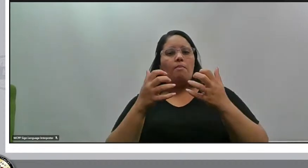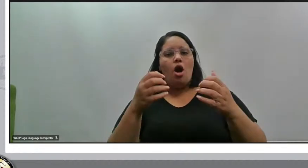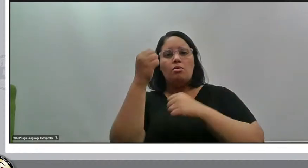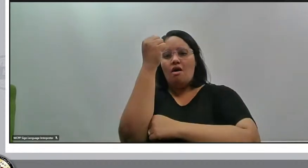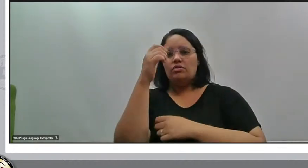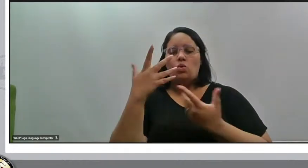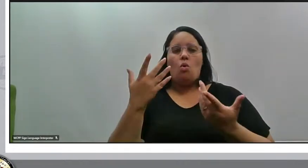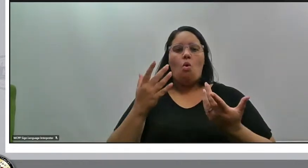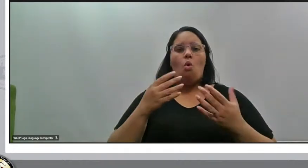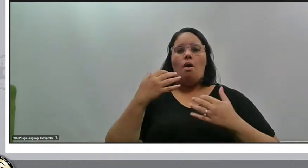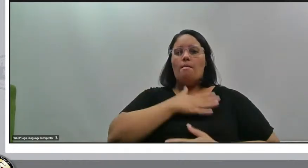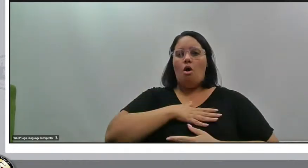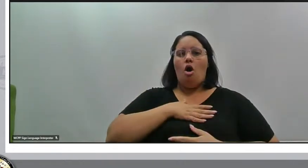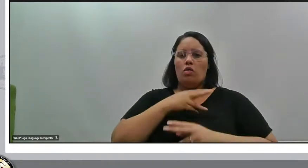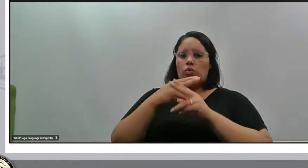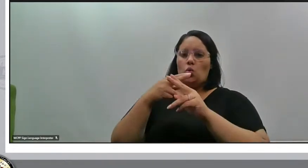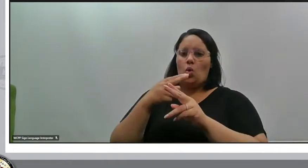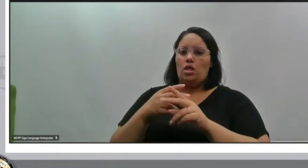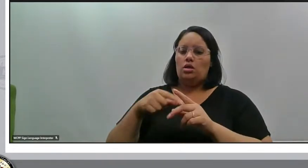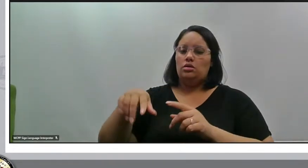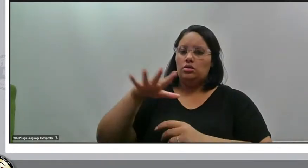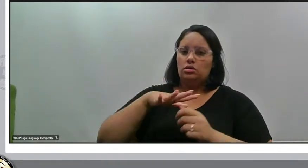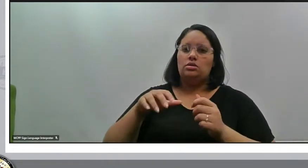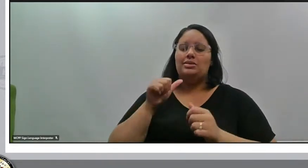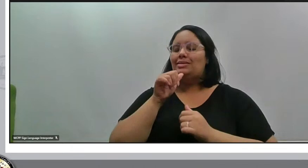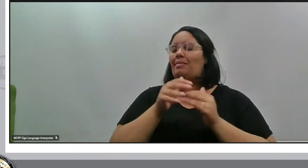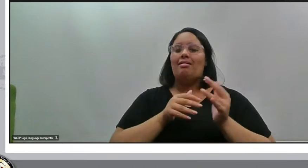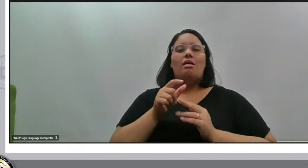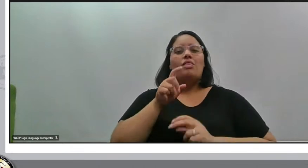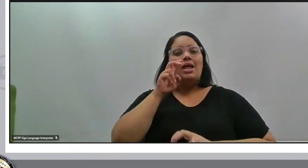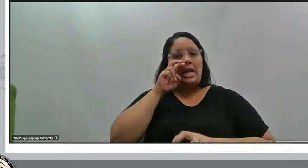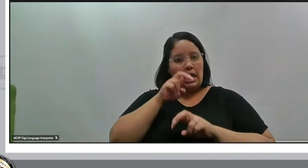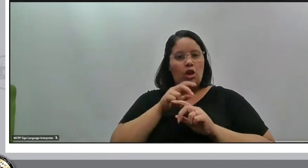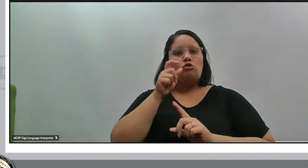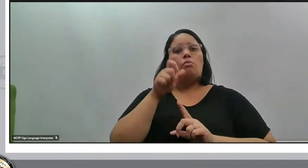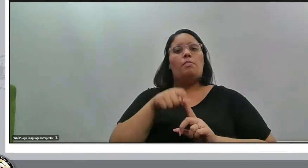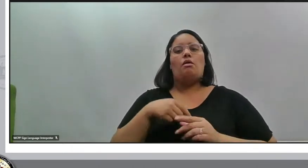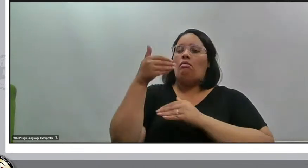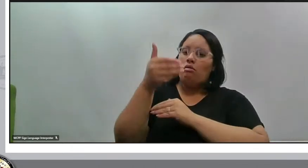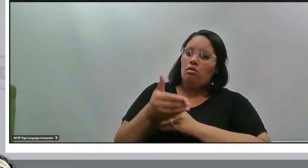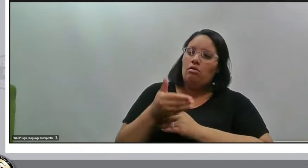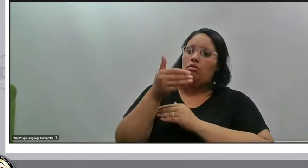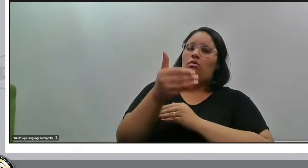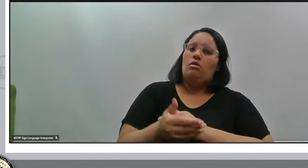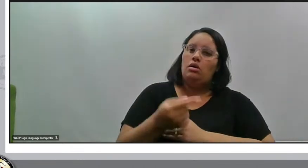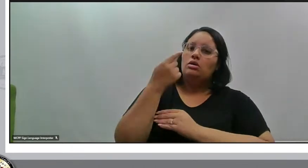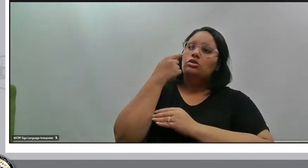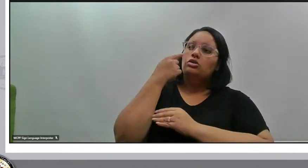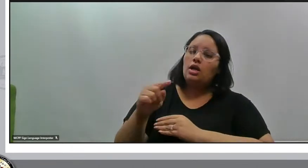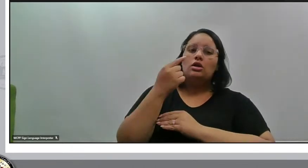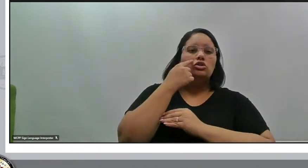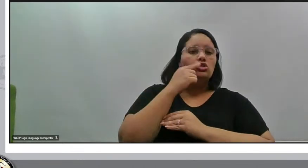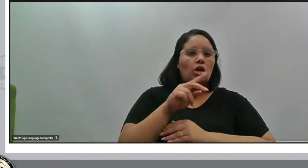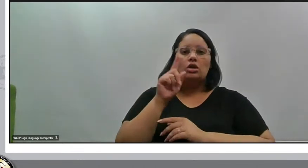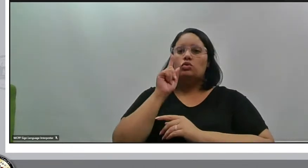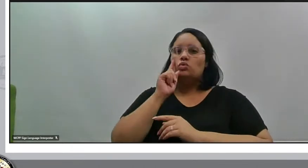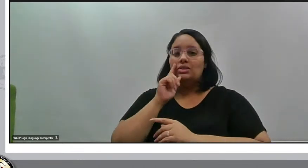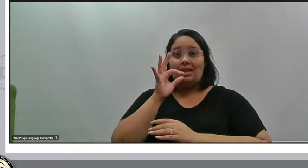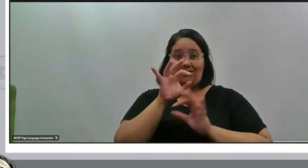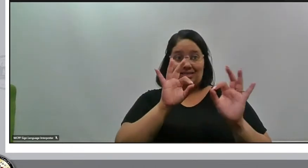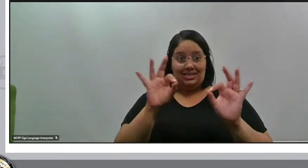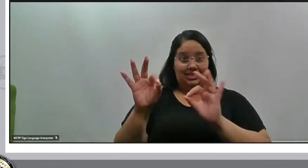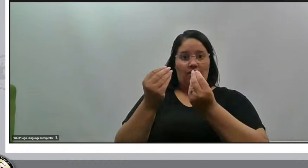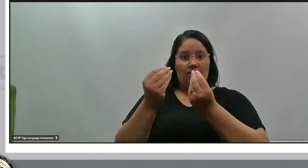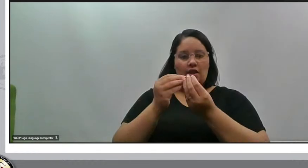it is a bathroom that the public uses. There needs to be that regular going to go check up to see whether those things are